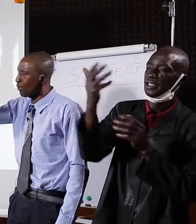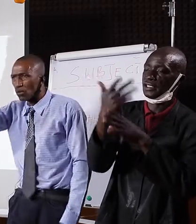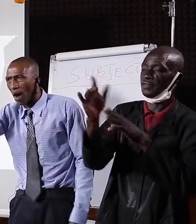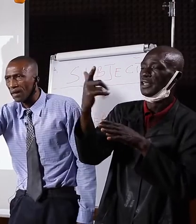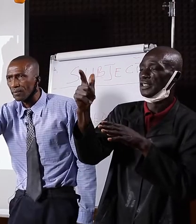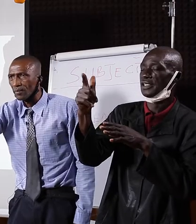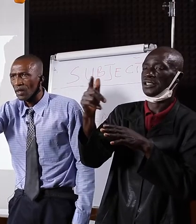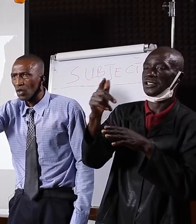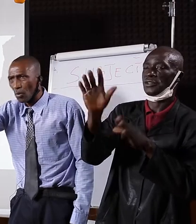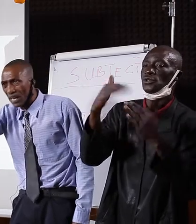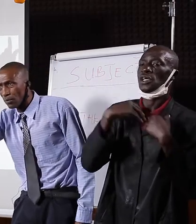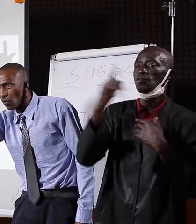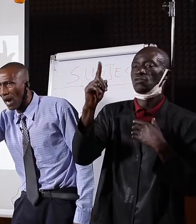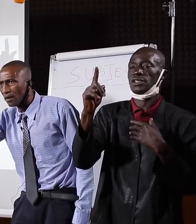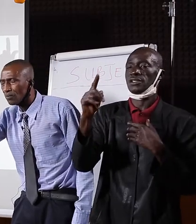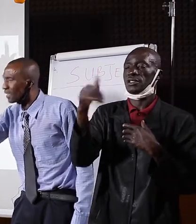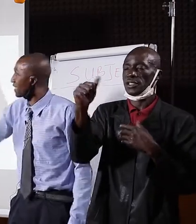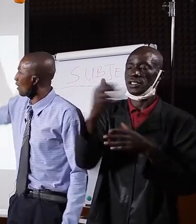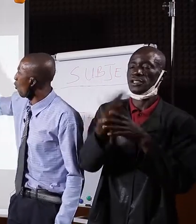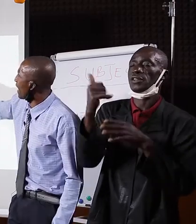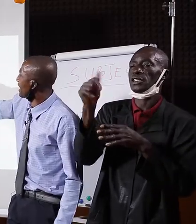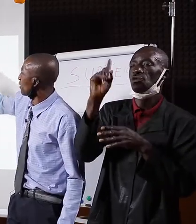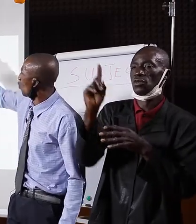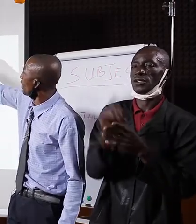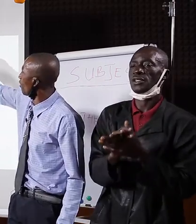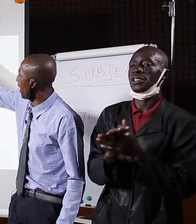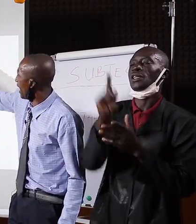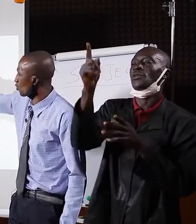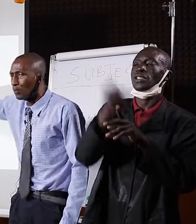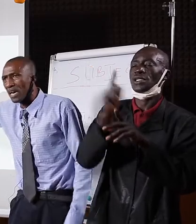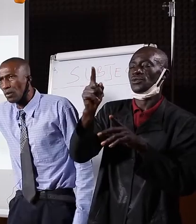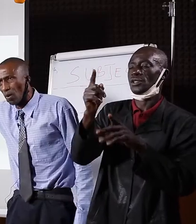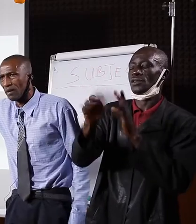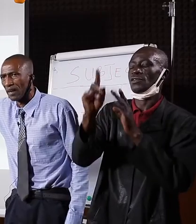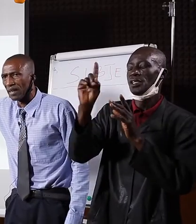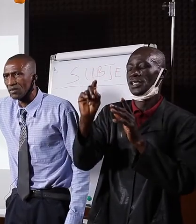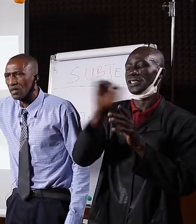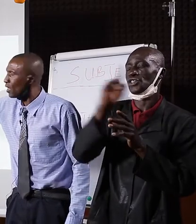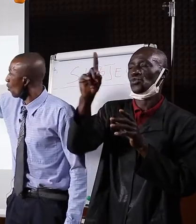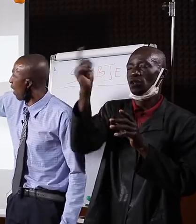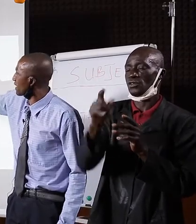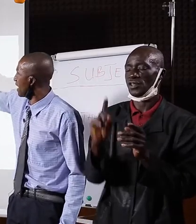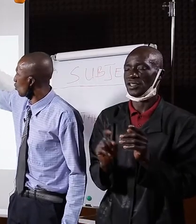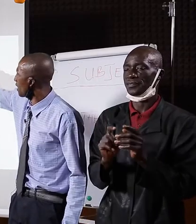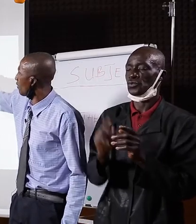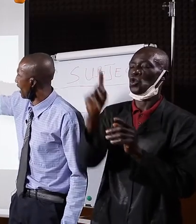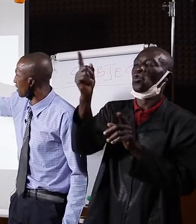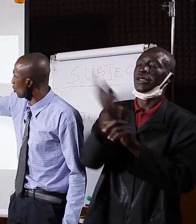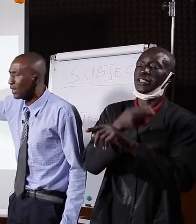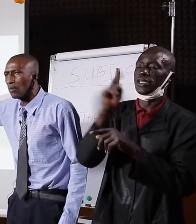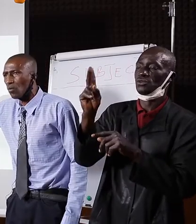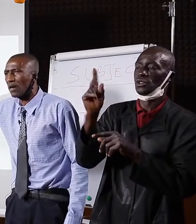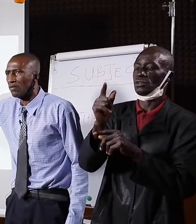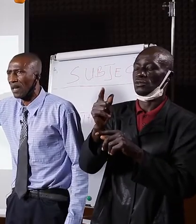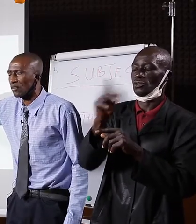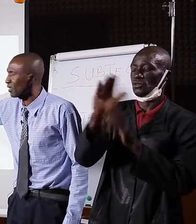you'll be left with 1. You'll be left with 1. Then 1 times 1 over x, you'll be left with 1 over x. 1 times 1 over x,